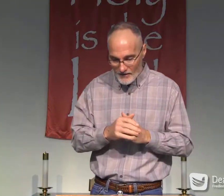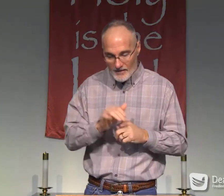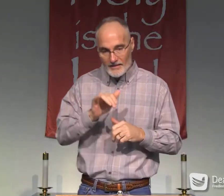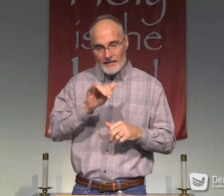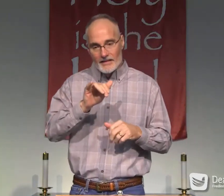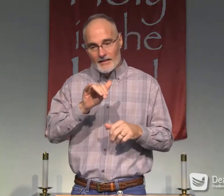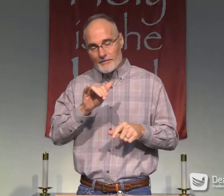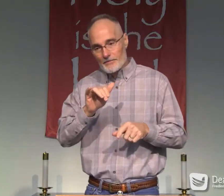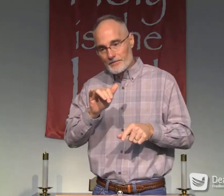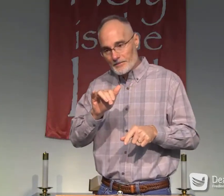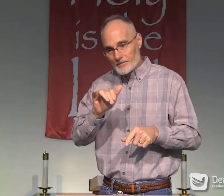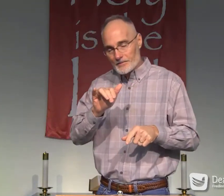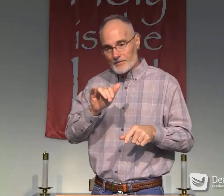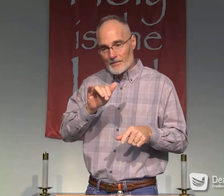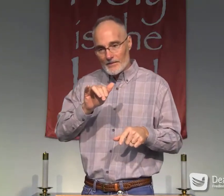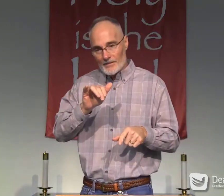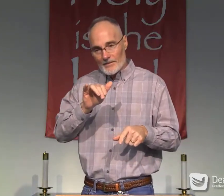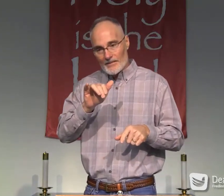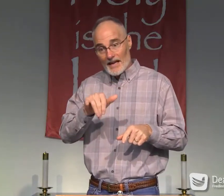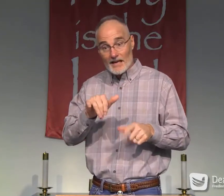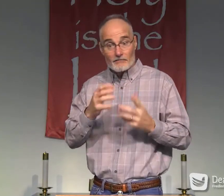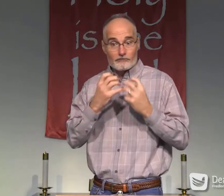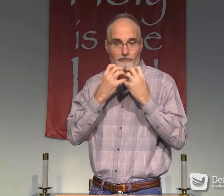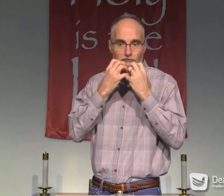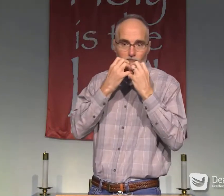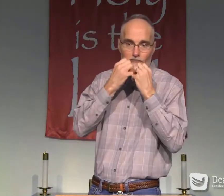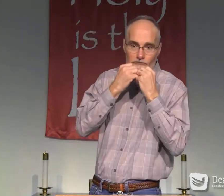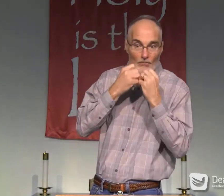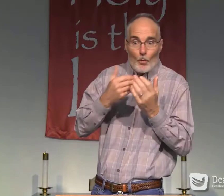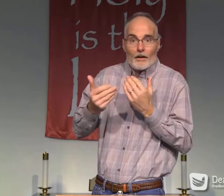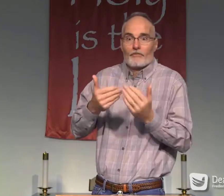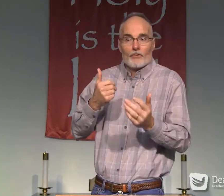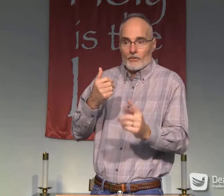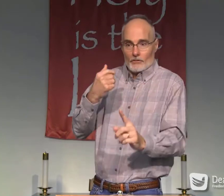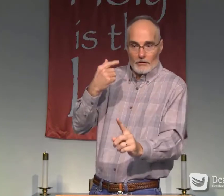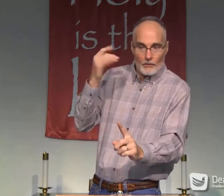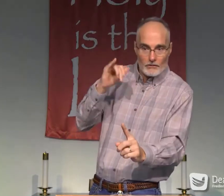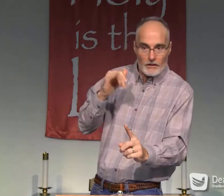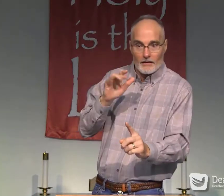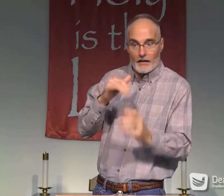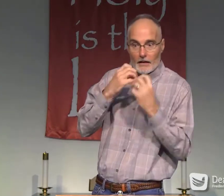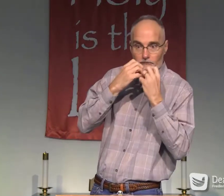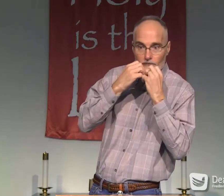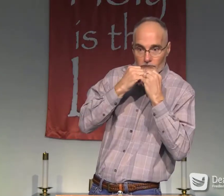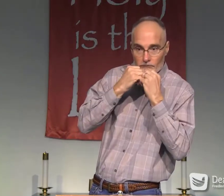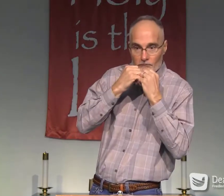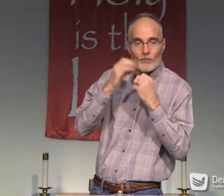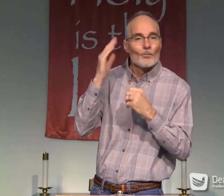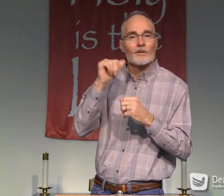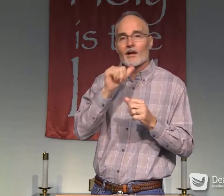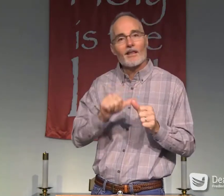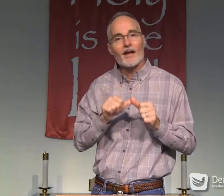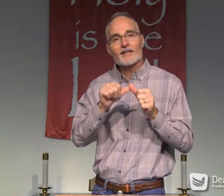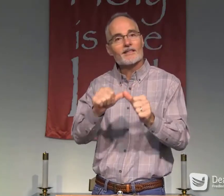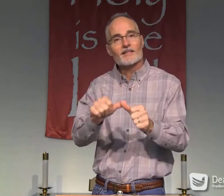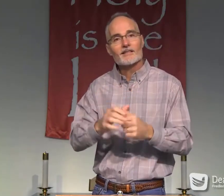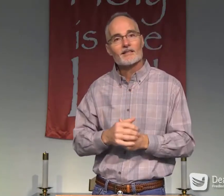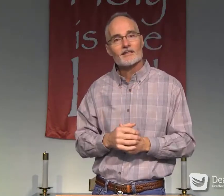And why? Jesus made it clear. Because that treasure, whatever it is, whatever it looks like,